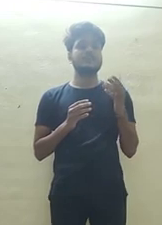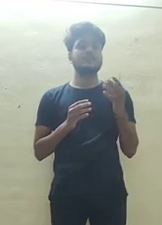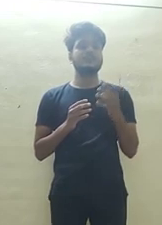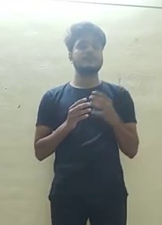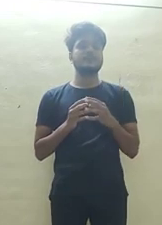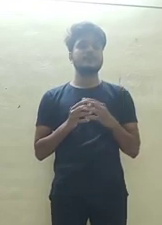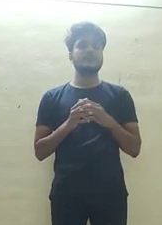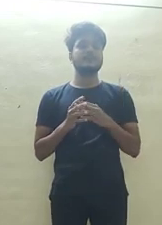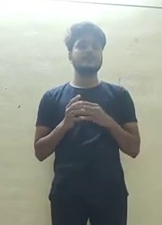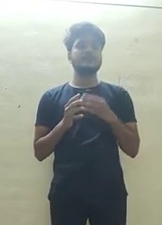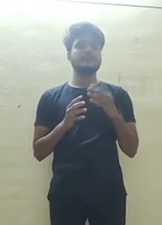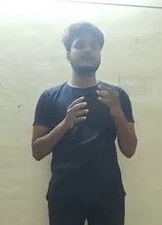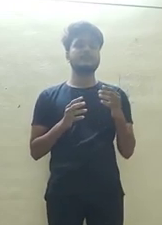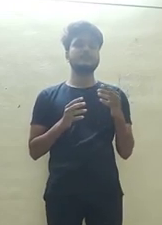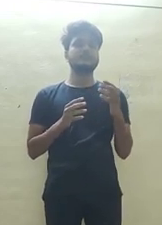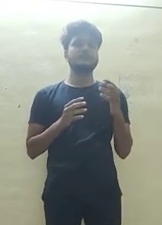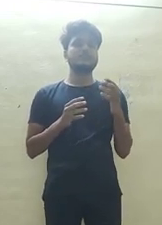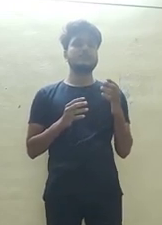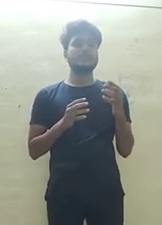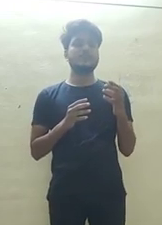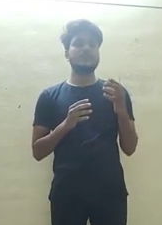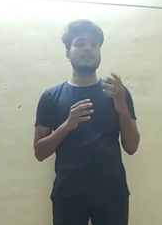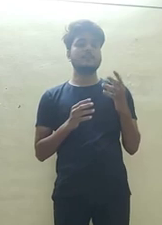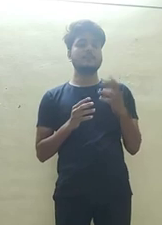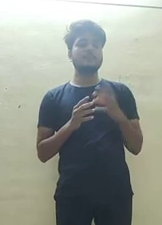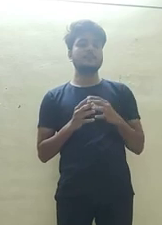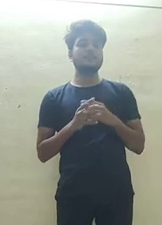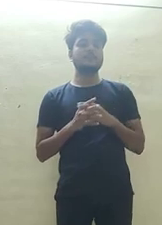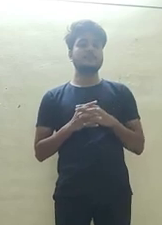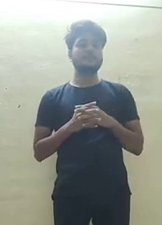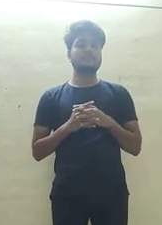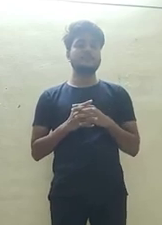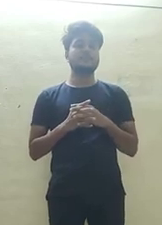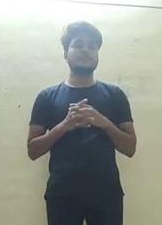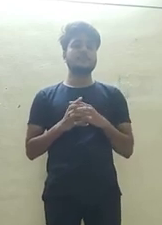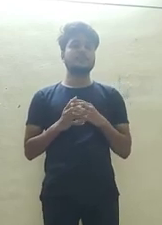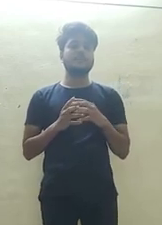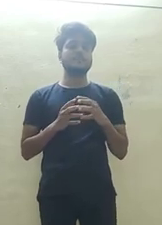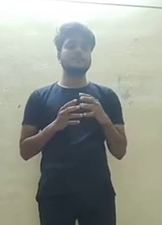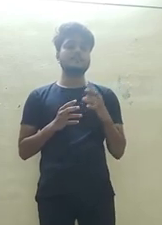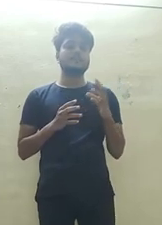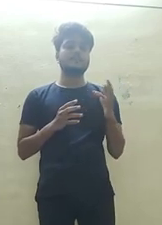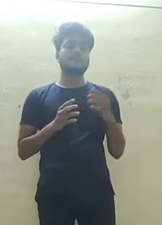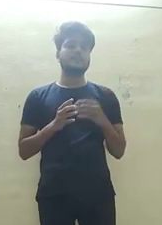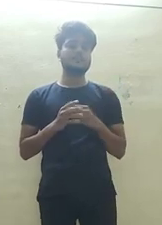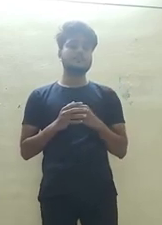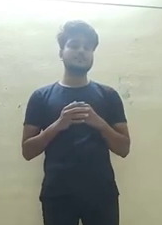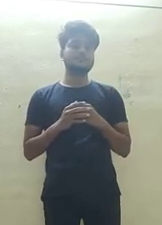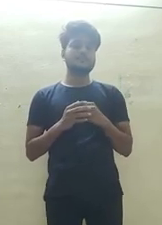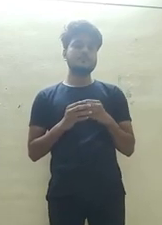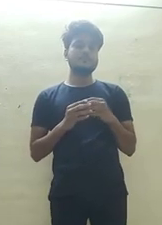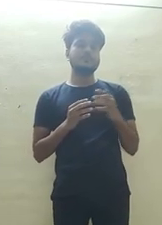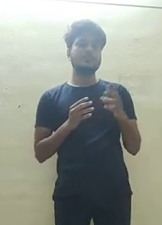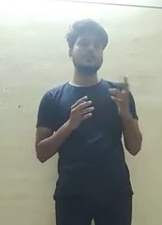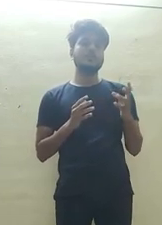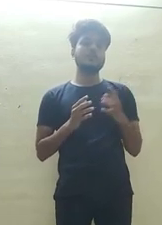dynamic linear data structure, and queue dynamic linear data structure. Whereas the non-linear